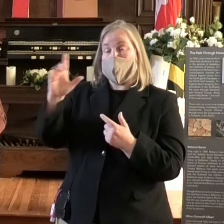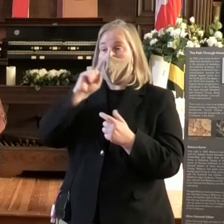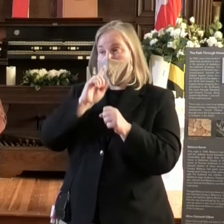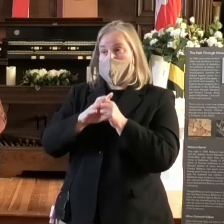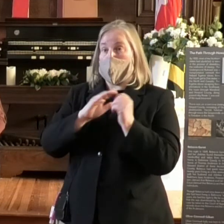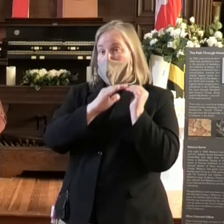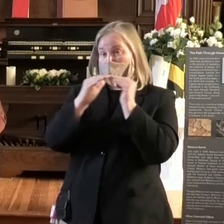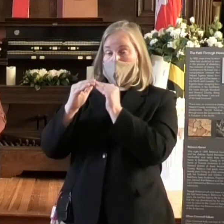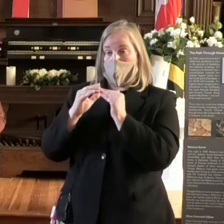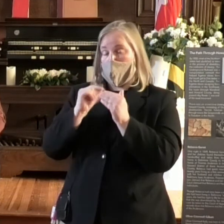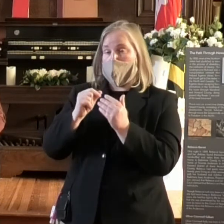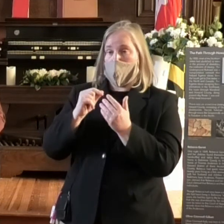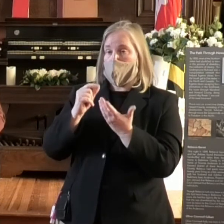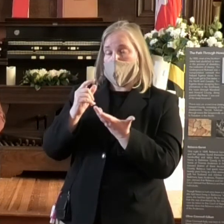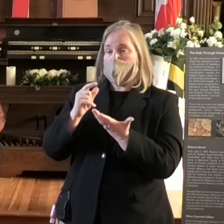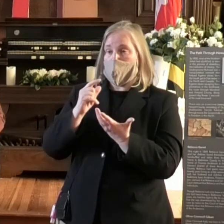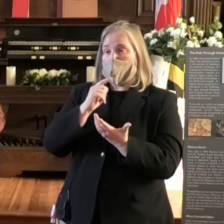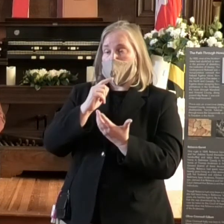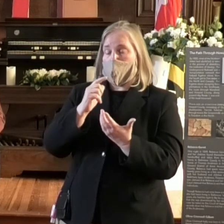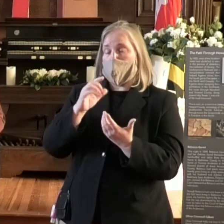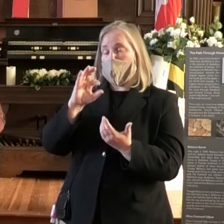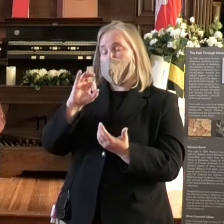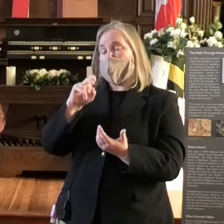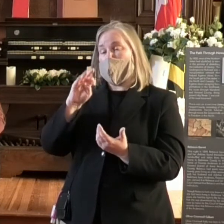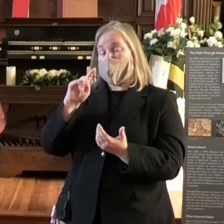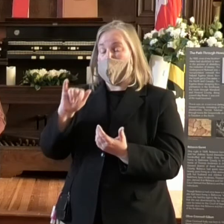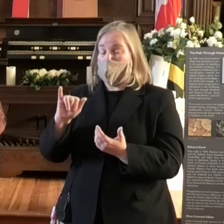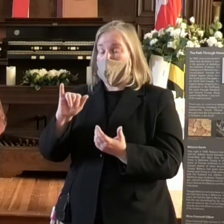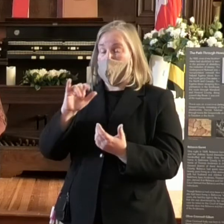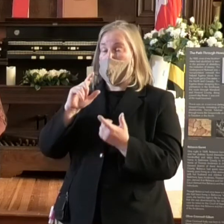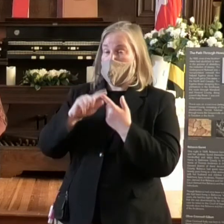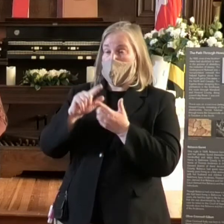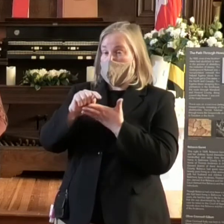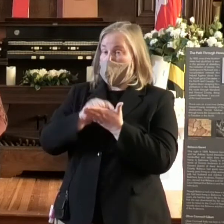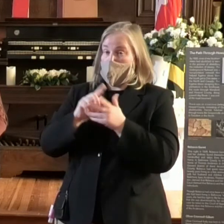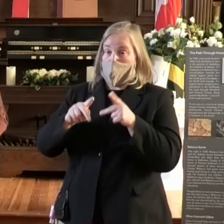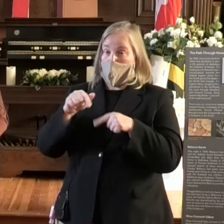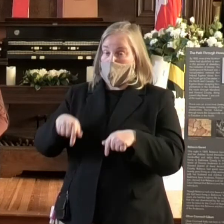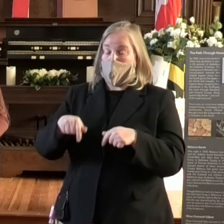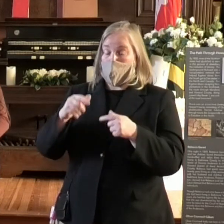where fidelity to the treaty people of this land has been historically neglected.